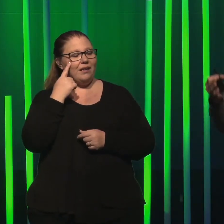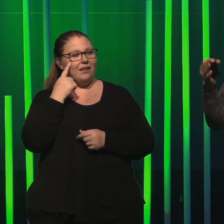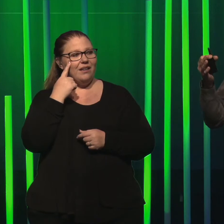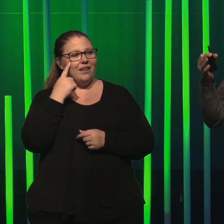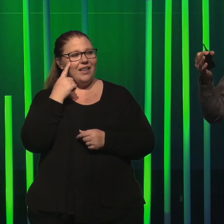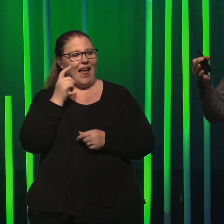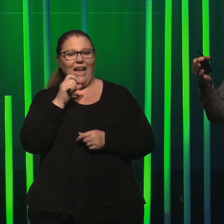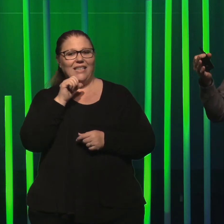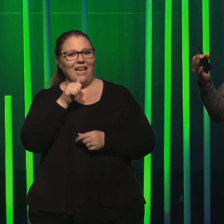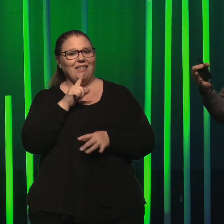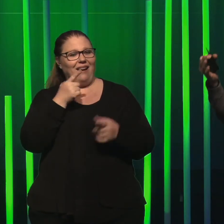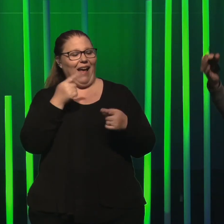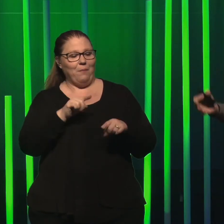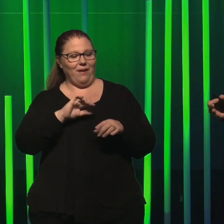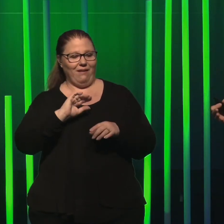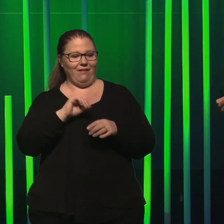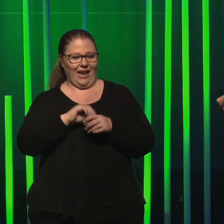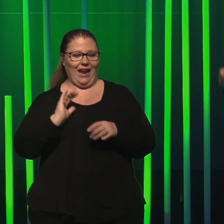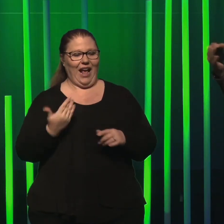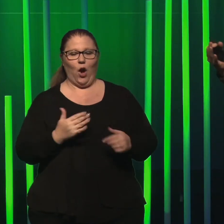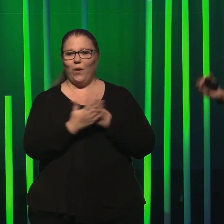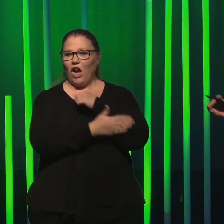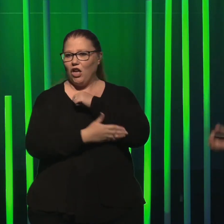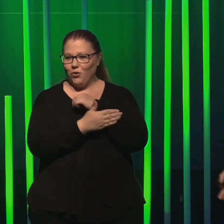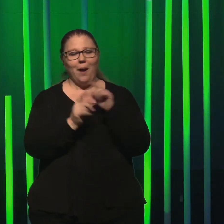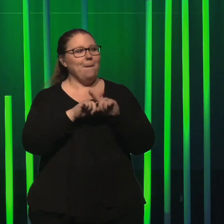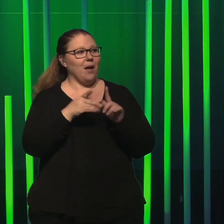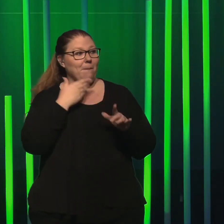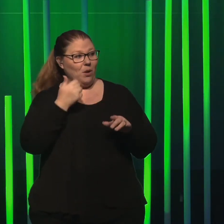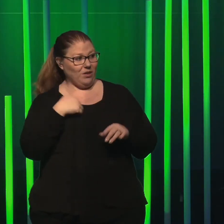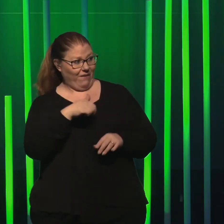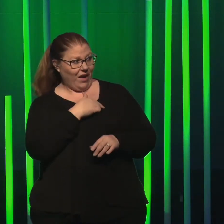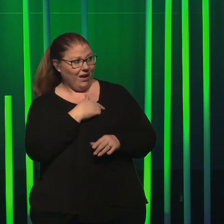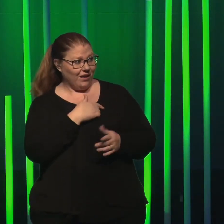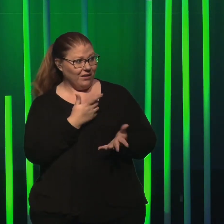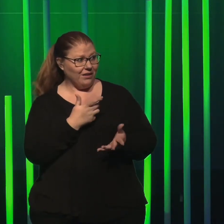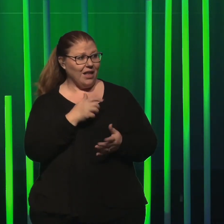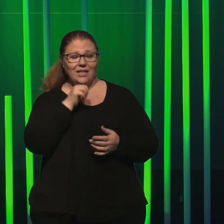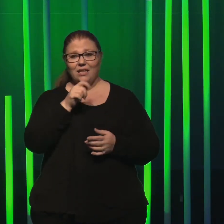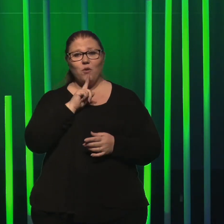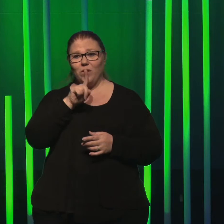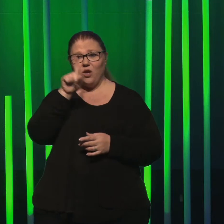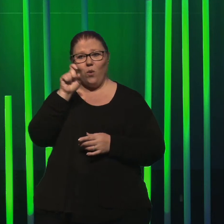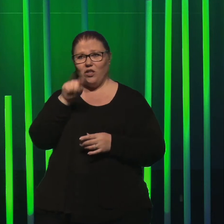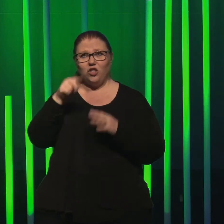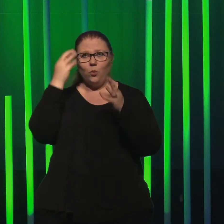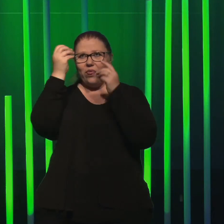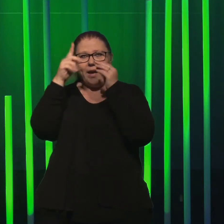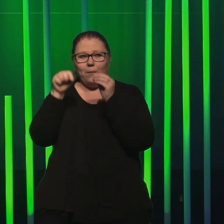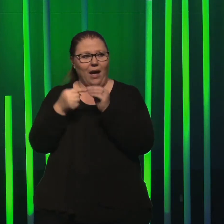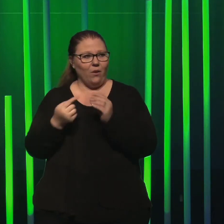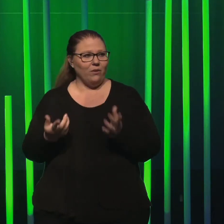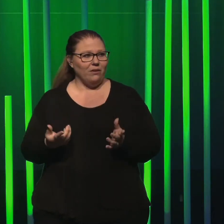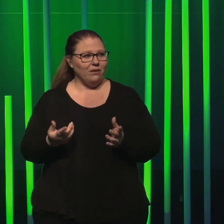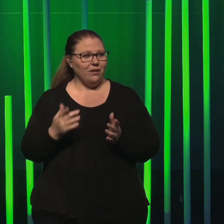our country. It does. But most of us in the room, if we're honest, those aren't questions that we think about. So Jesus is ministering, and his